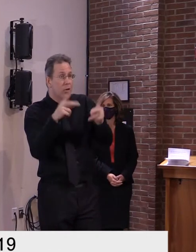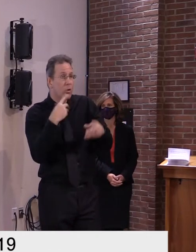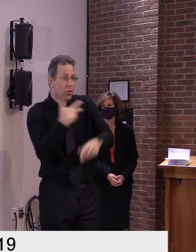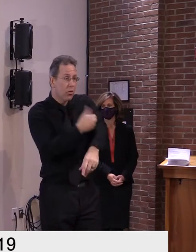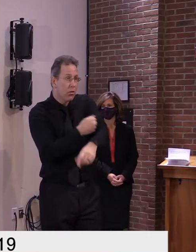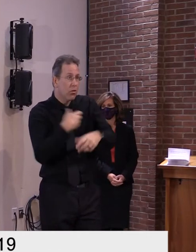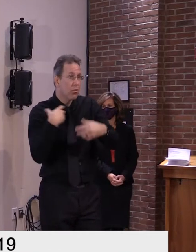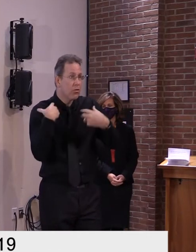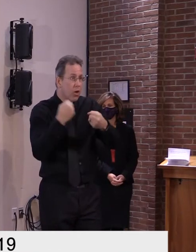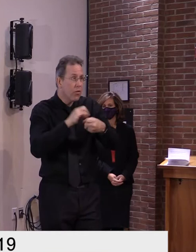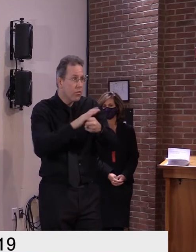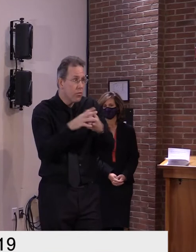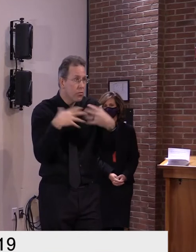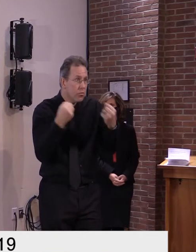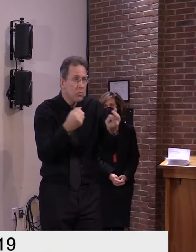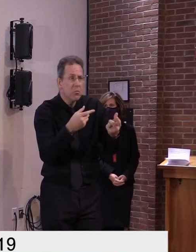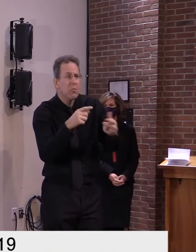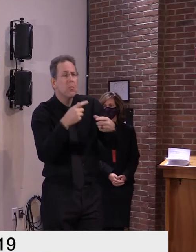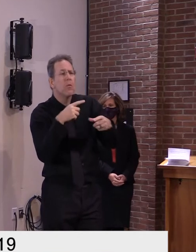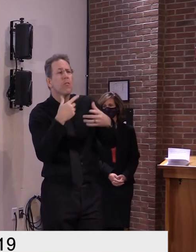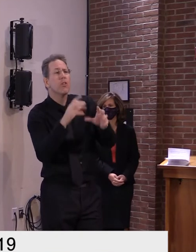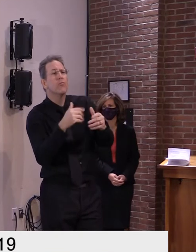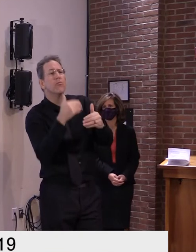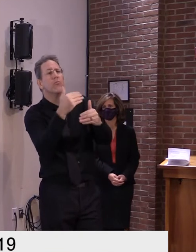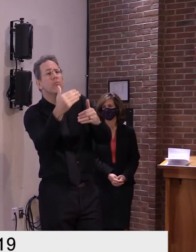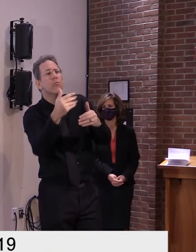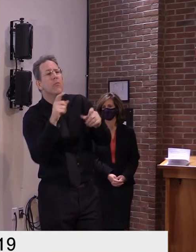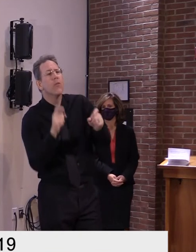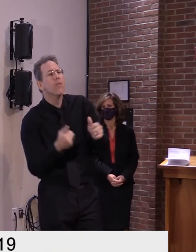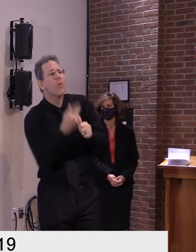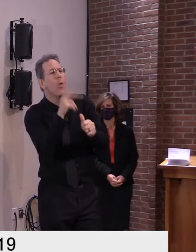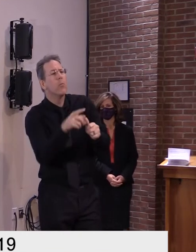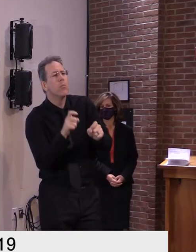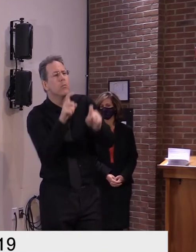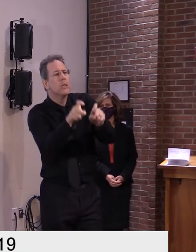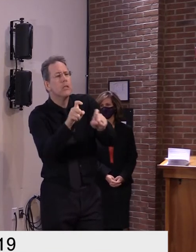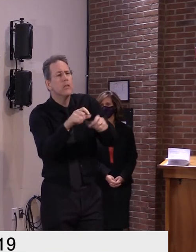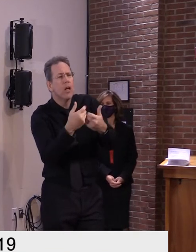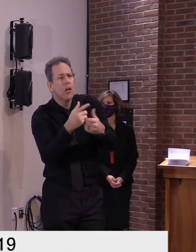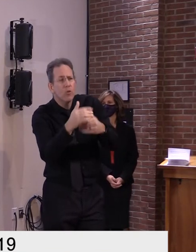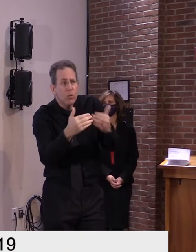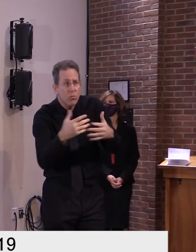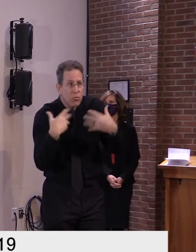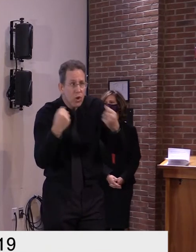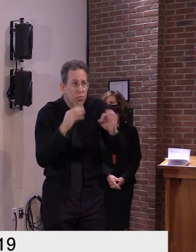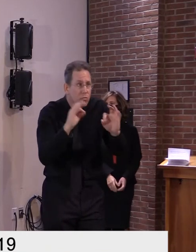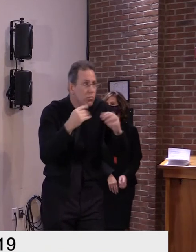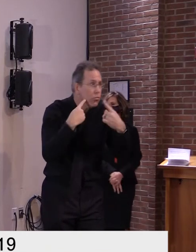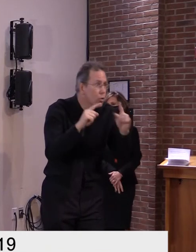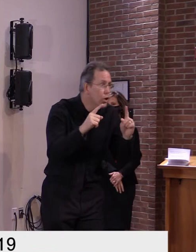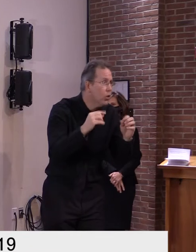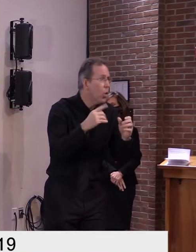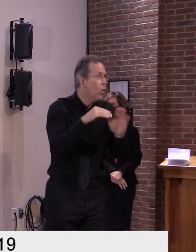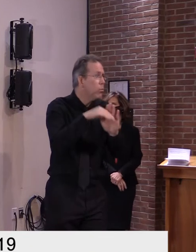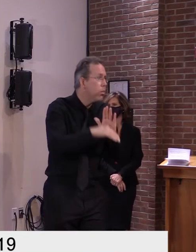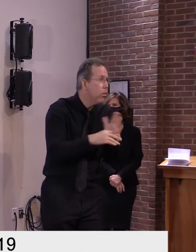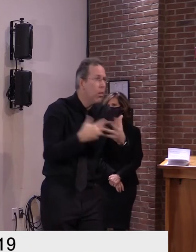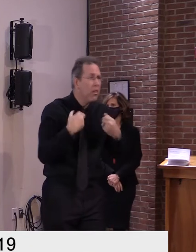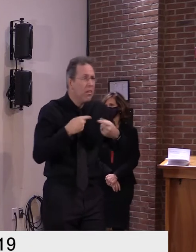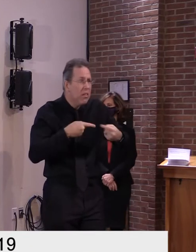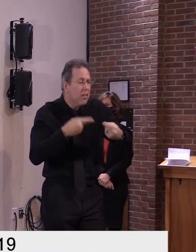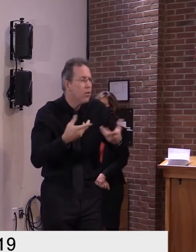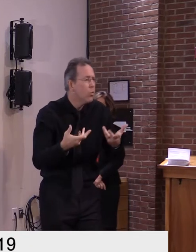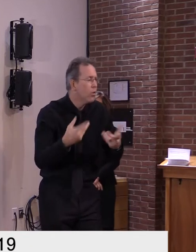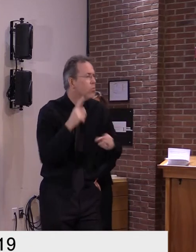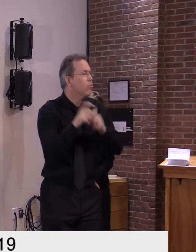long-term what happens. Most of the contact we have with Vermonters, to further answer your question, is at the